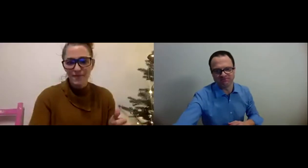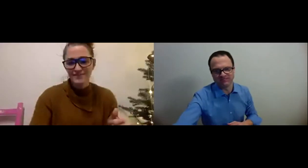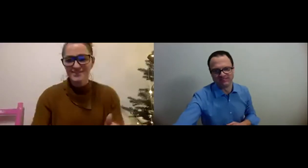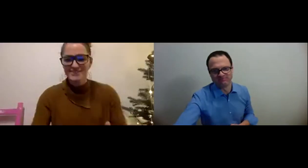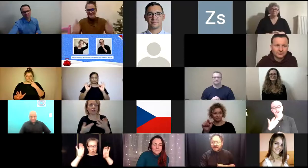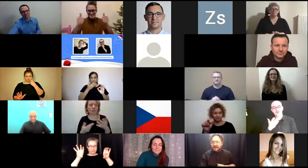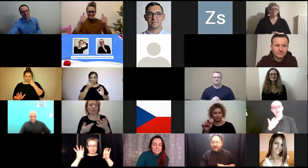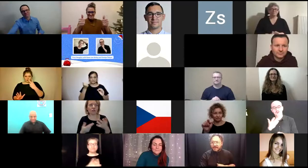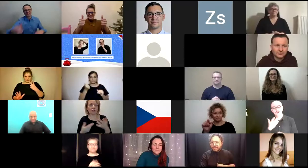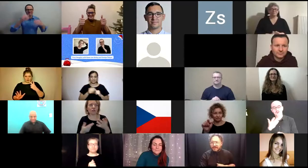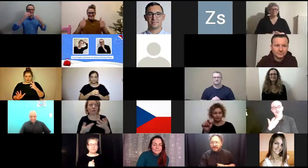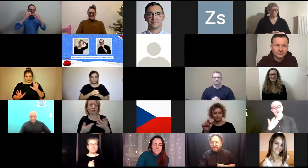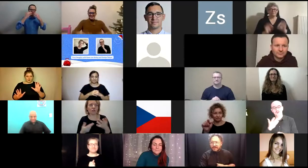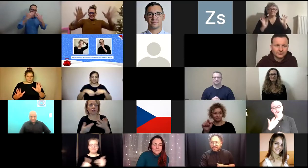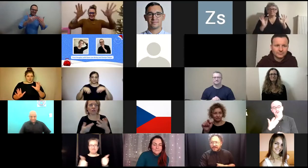Dawn.